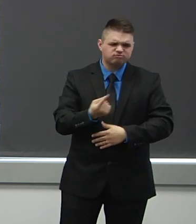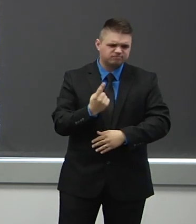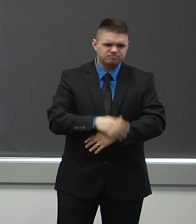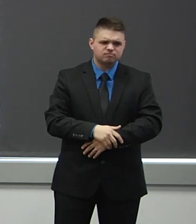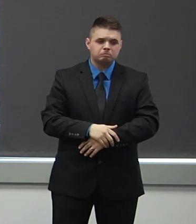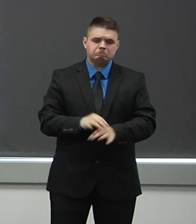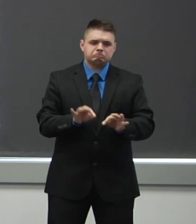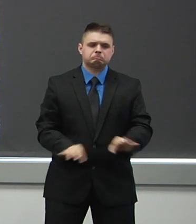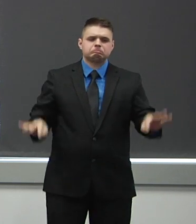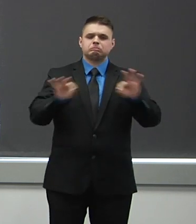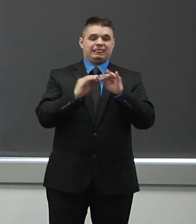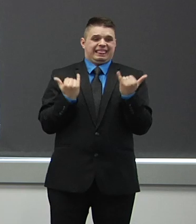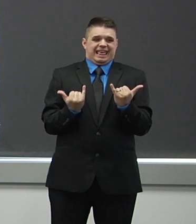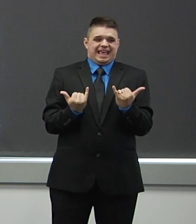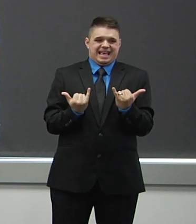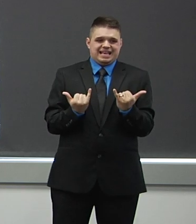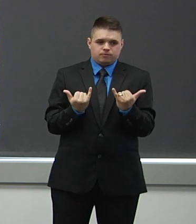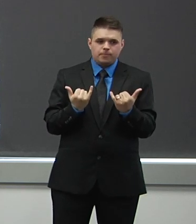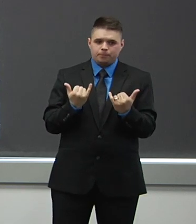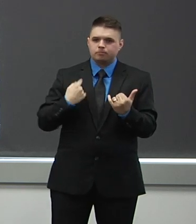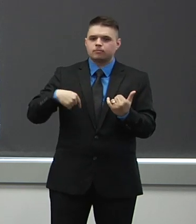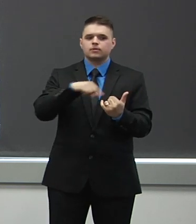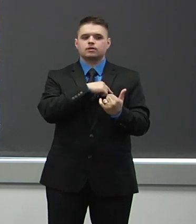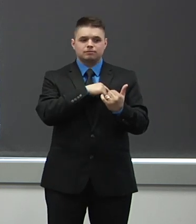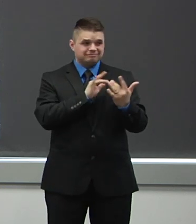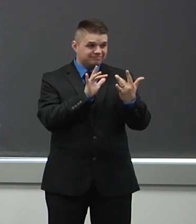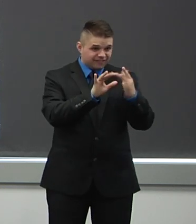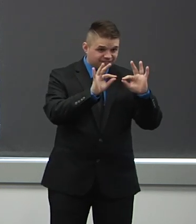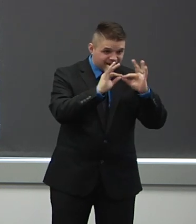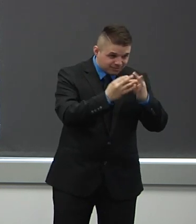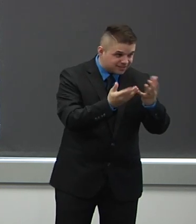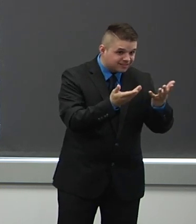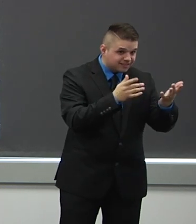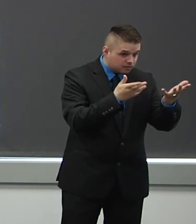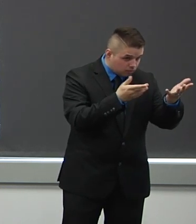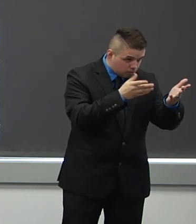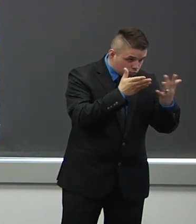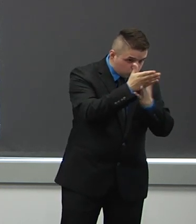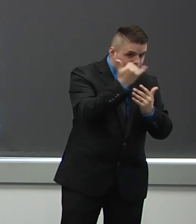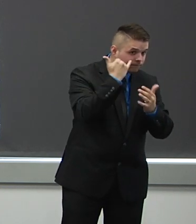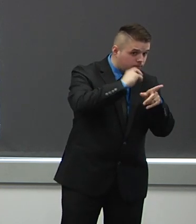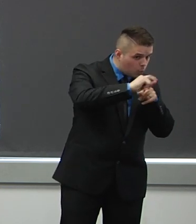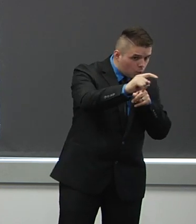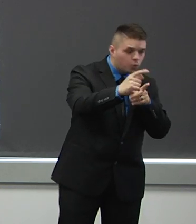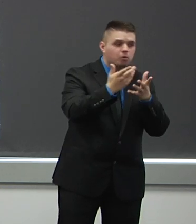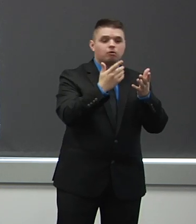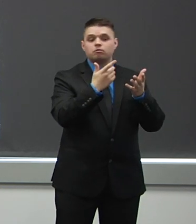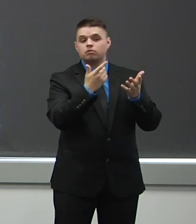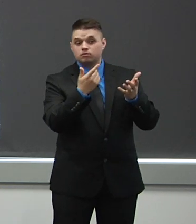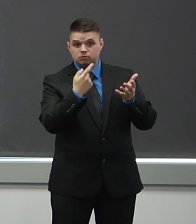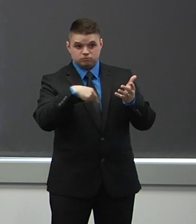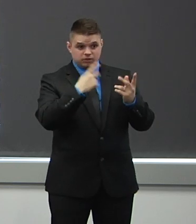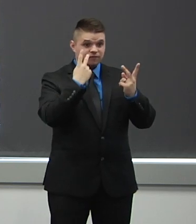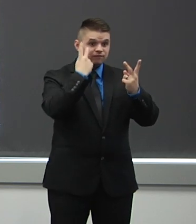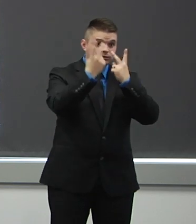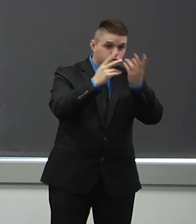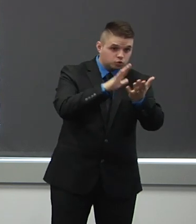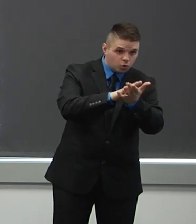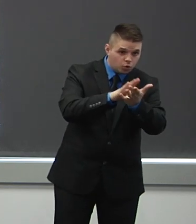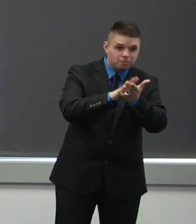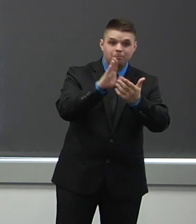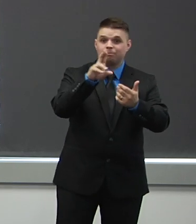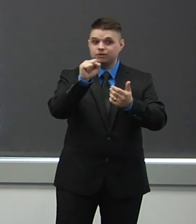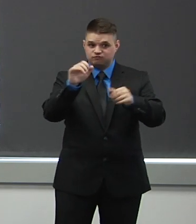now is that when we make that first outreach to families, whether that's by phone or whether that's by, we've seen school buses full of